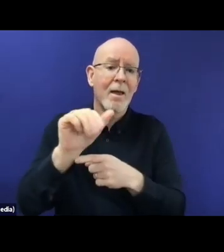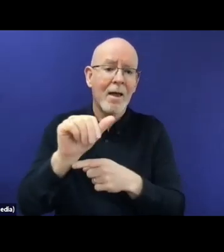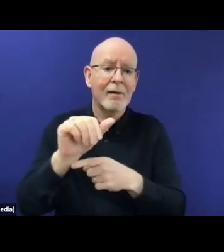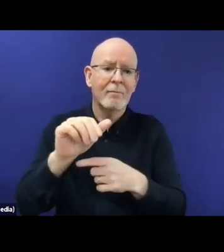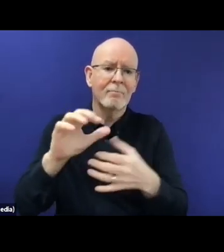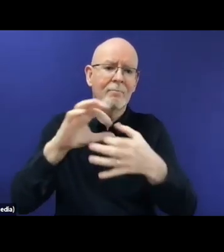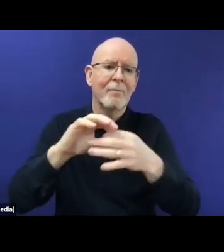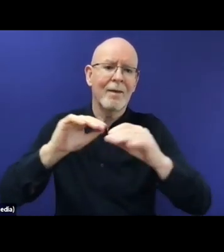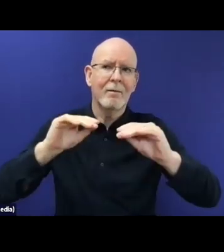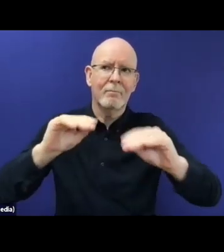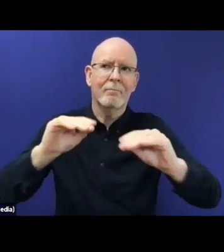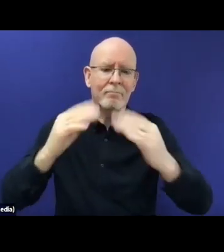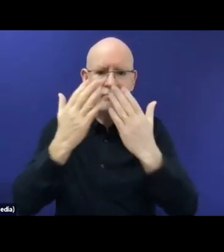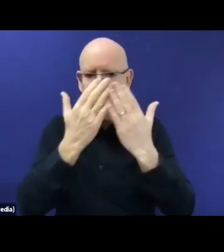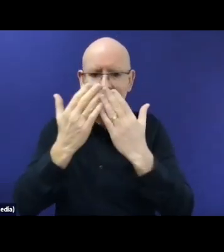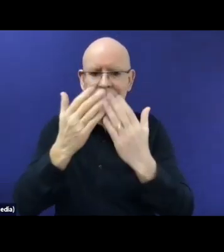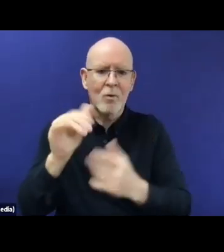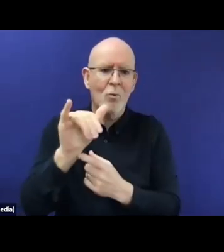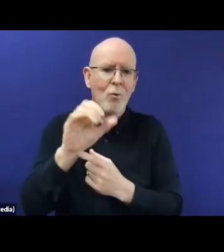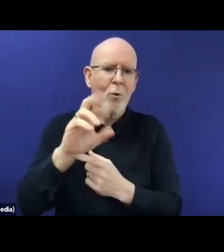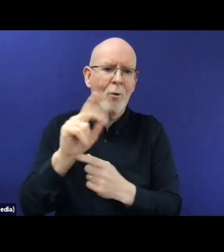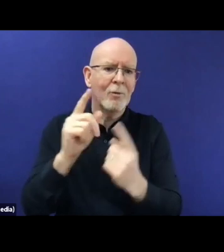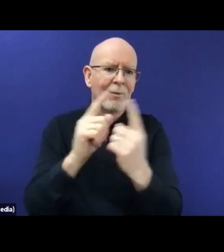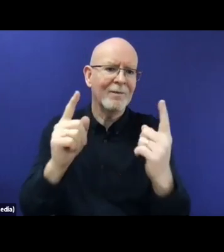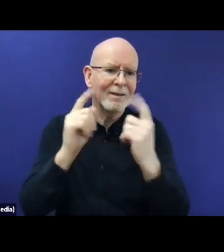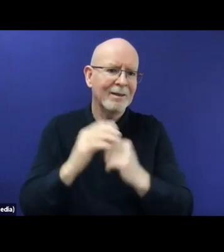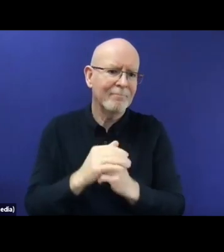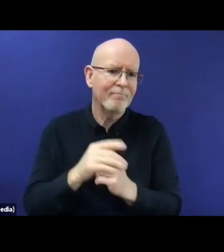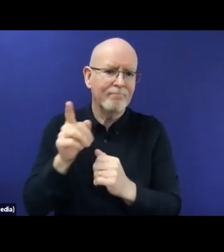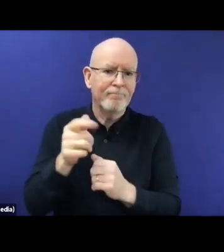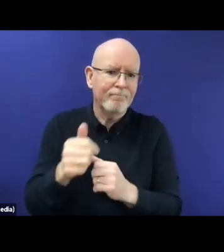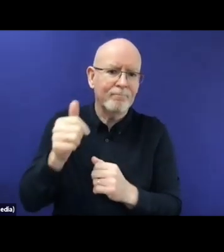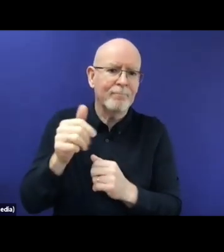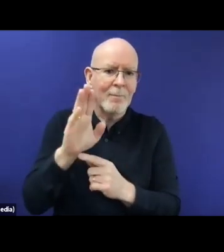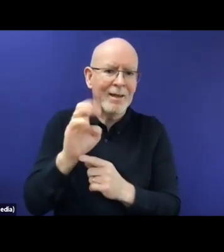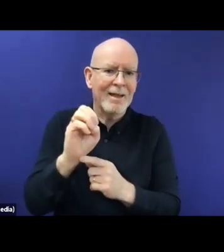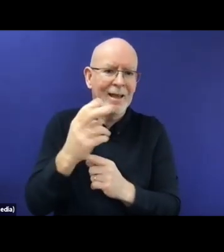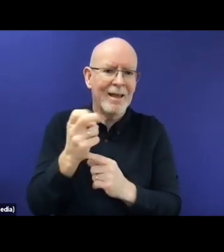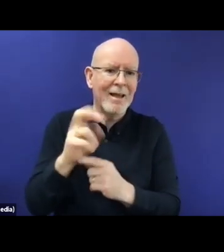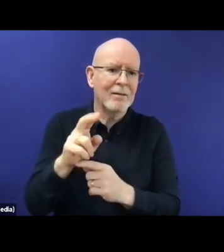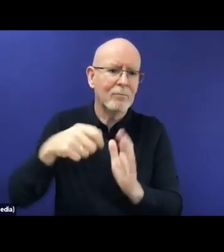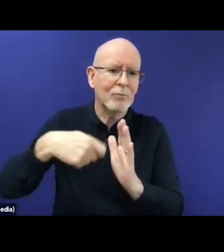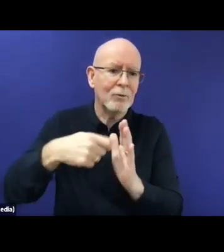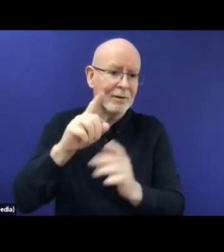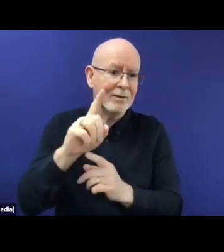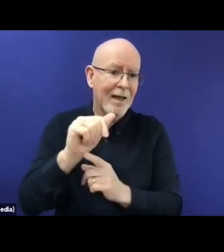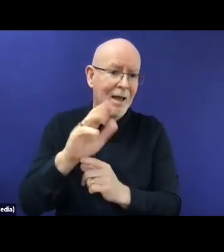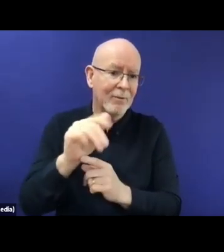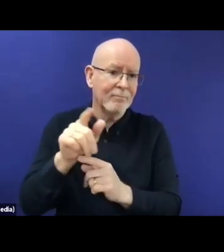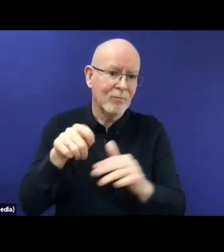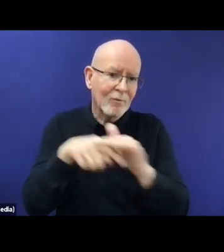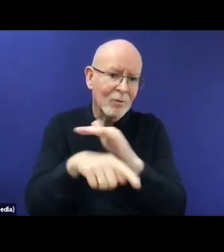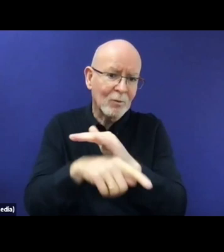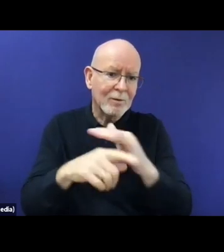Dadaab for most of his life, Abikar recently moved to Mogadishu, Somalia, where he hopes to improve national